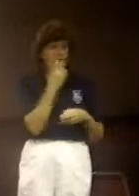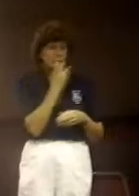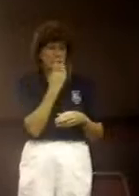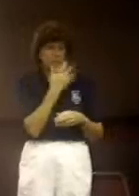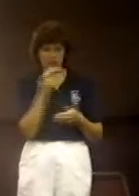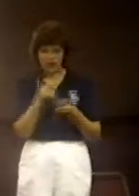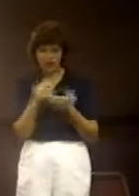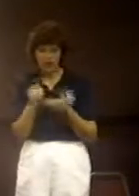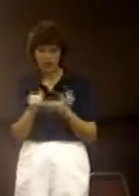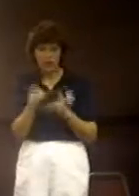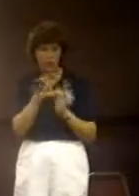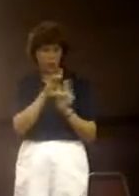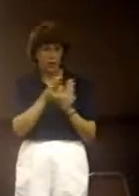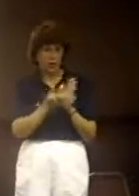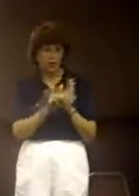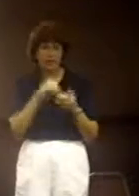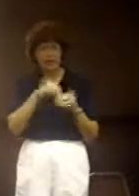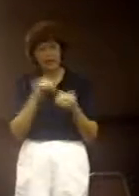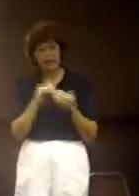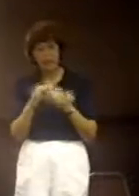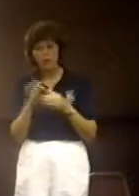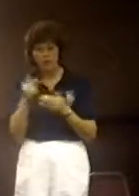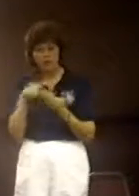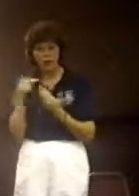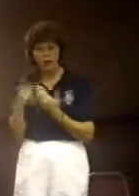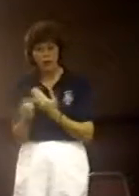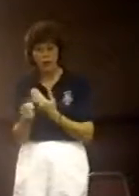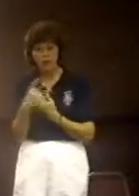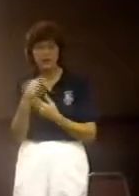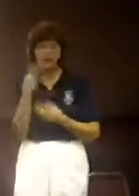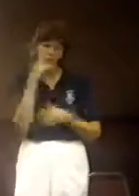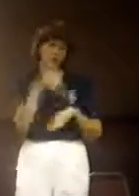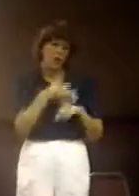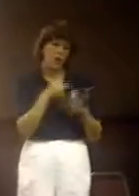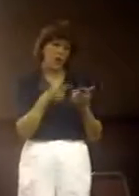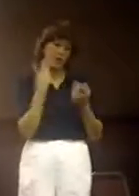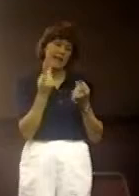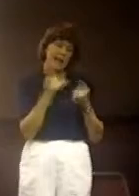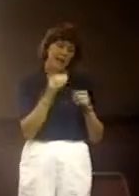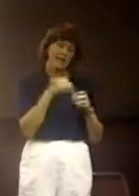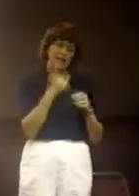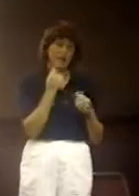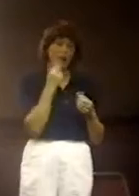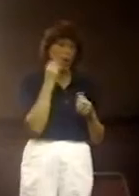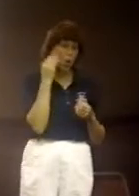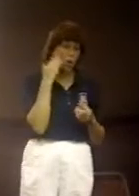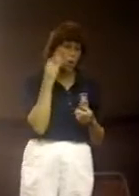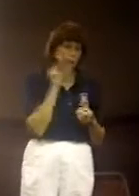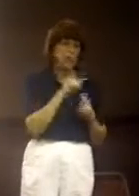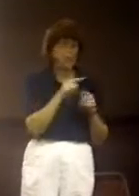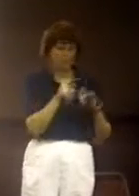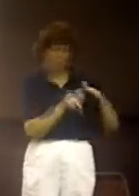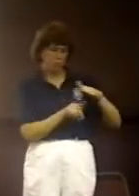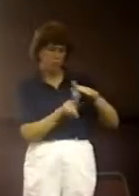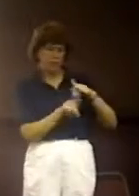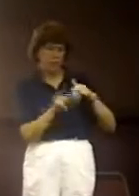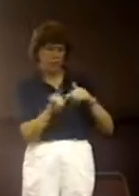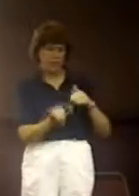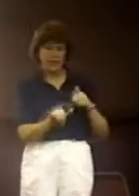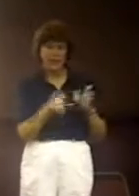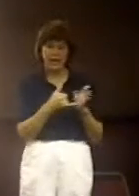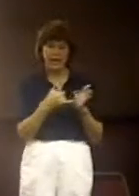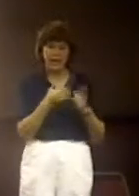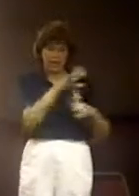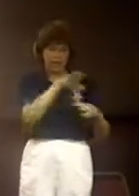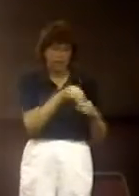reading curriculums in a number of programs and looking at what was happening in the homes. But primarily it